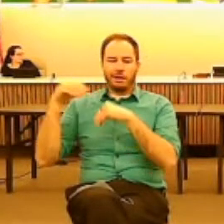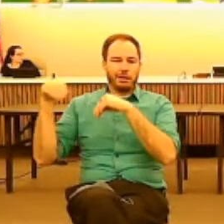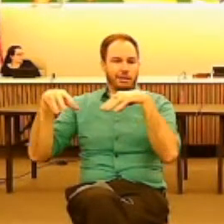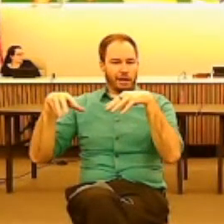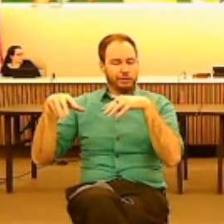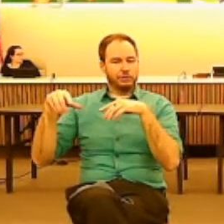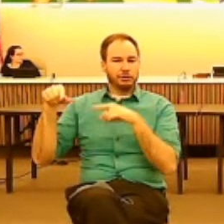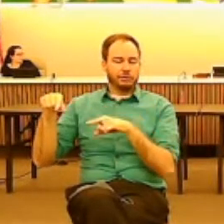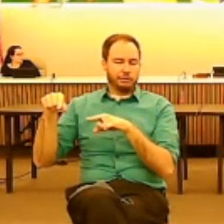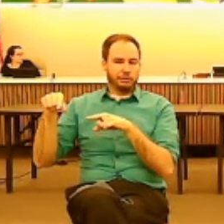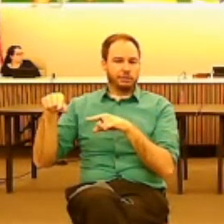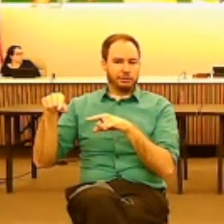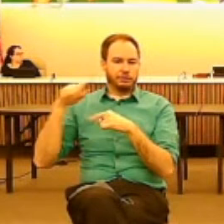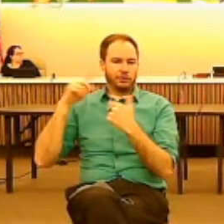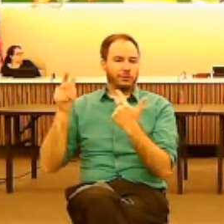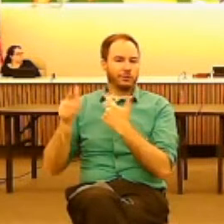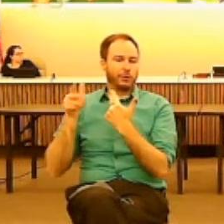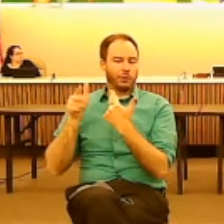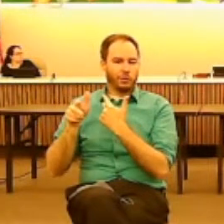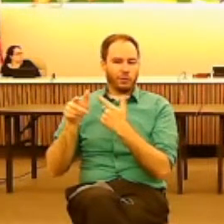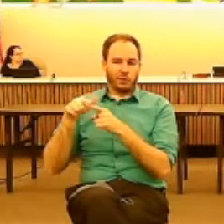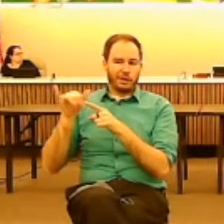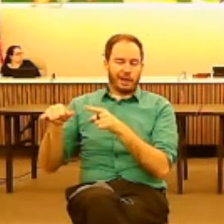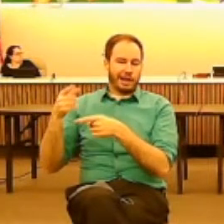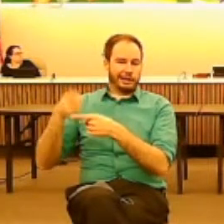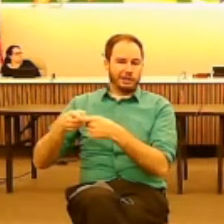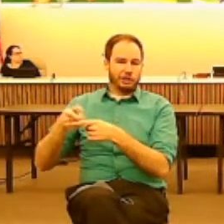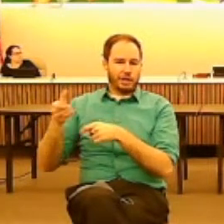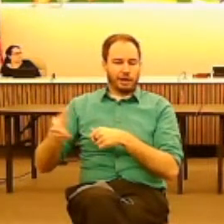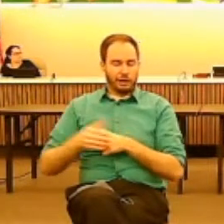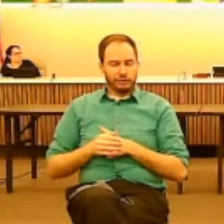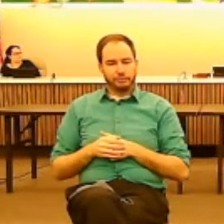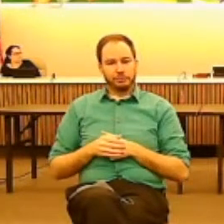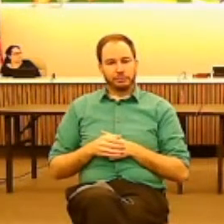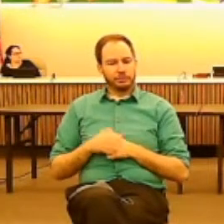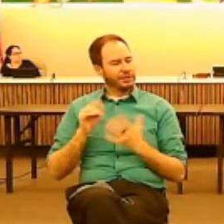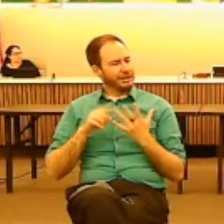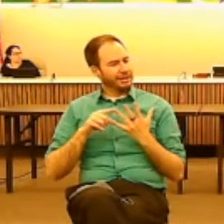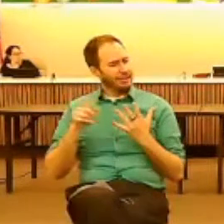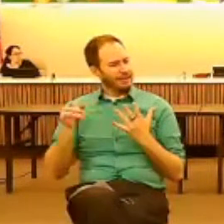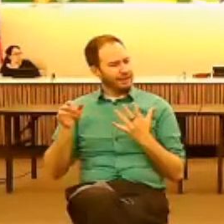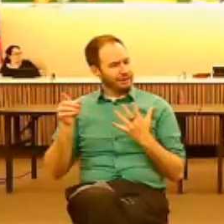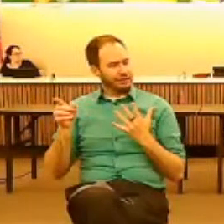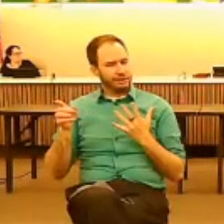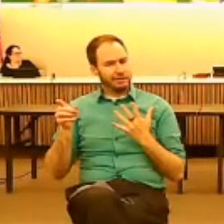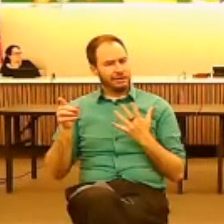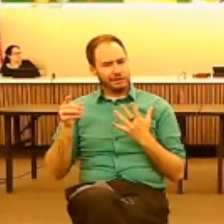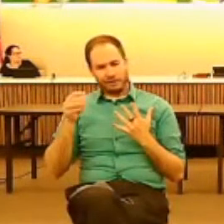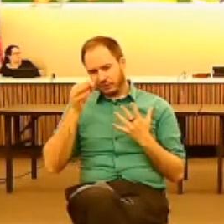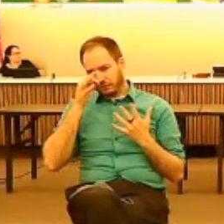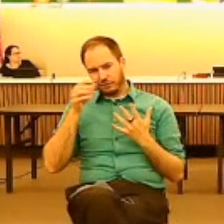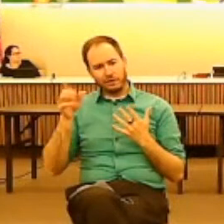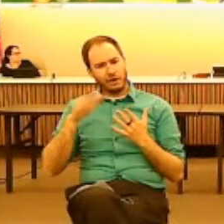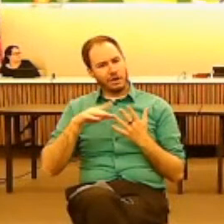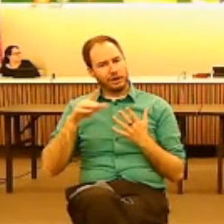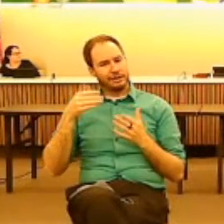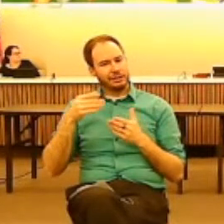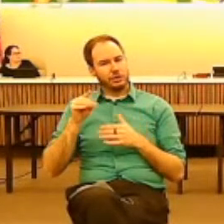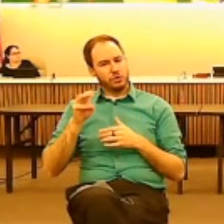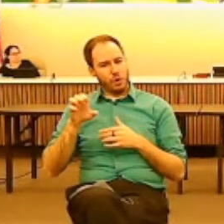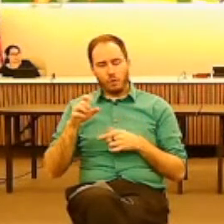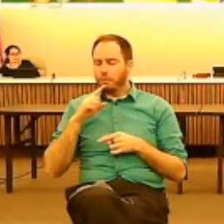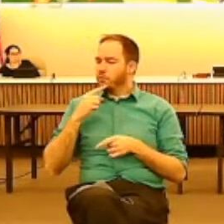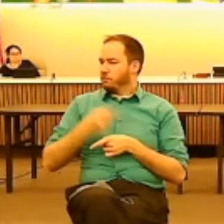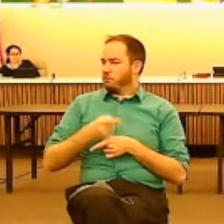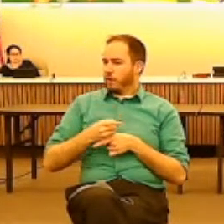a traffic signal to that intersection. So Okay, and that's the intersection that comes in and out of the Dome correct.